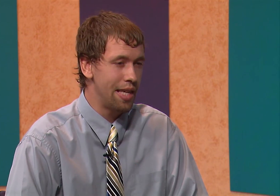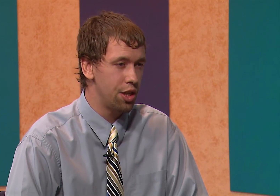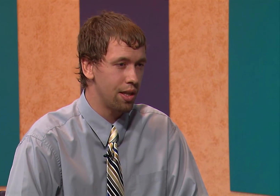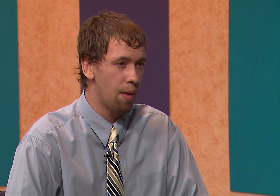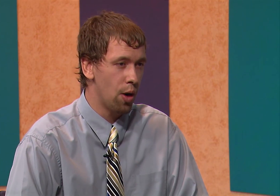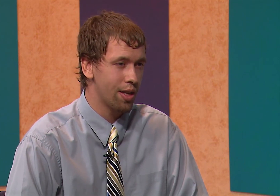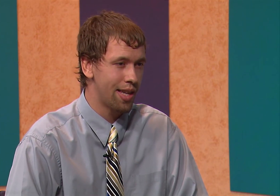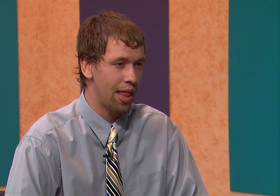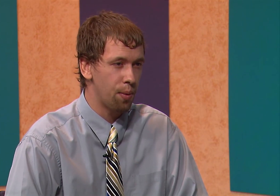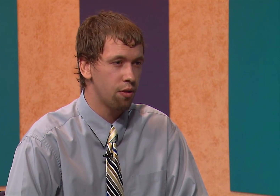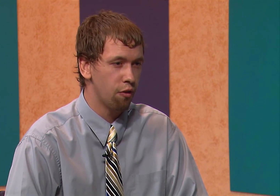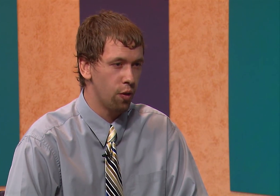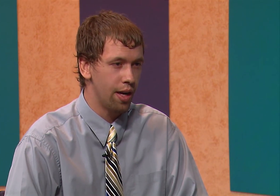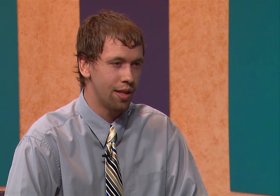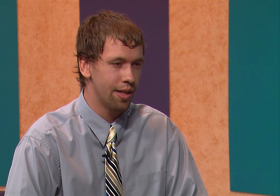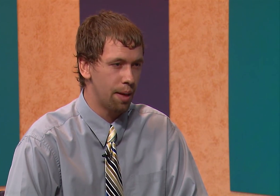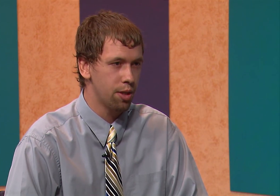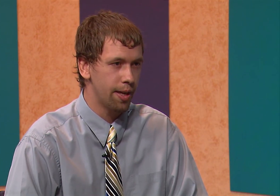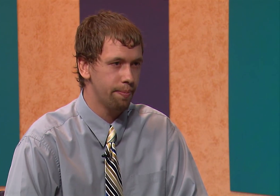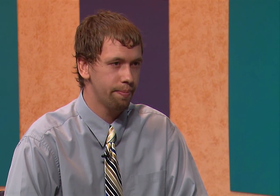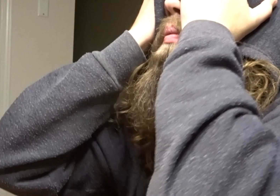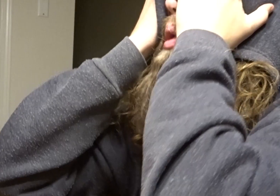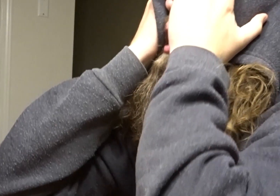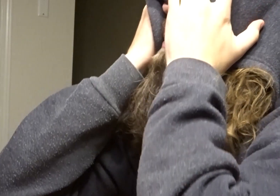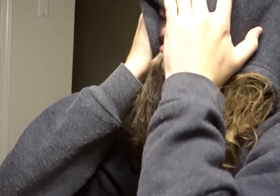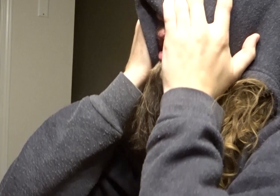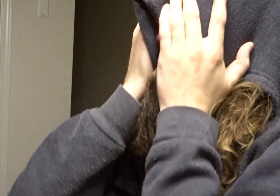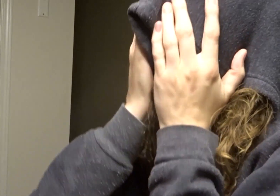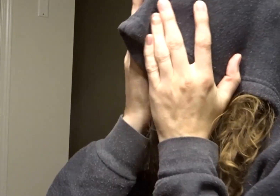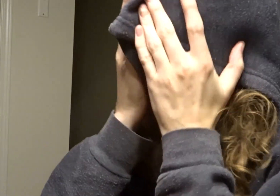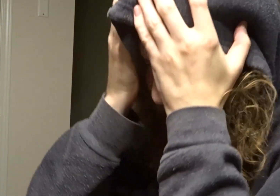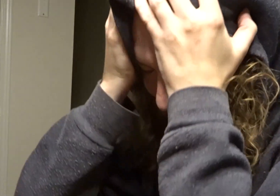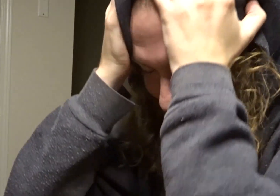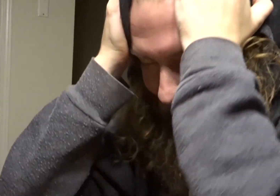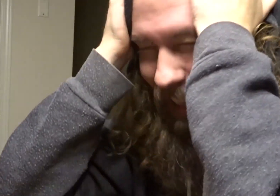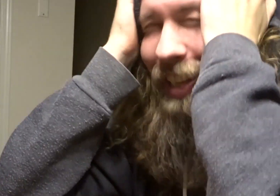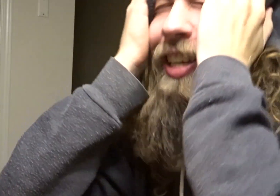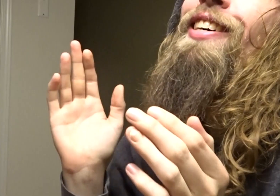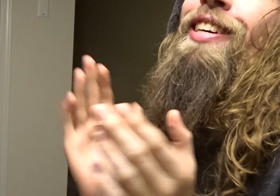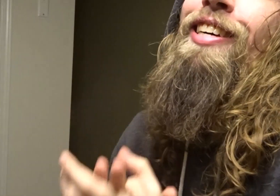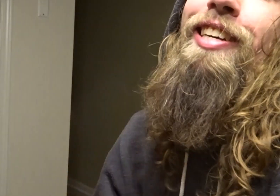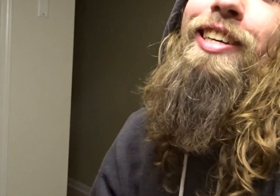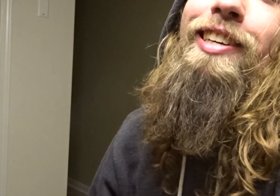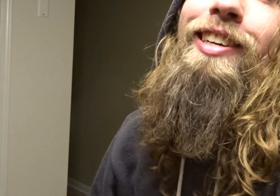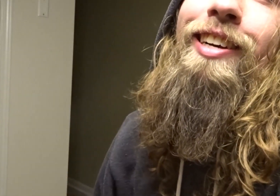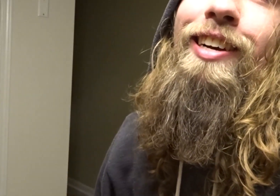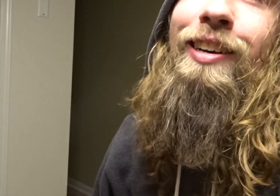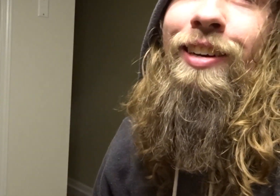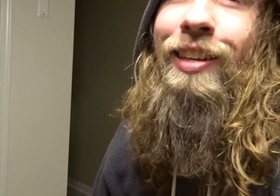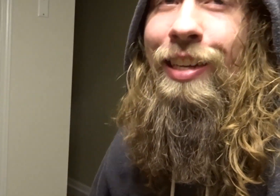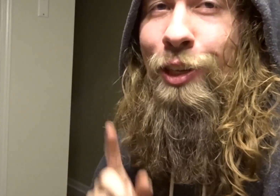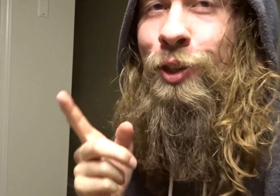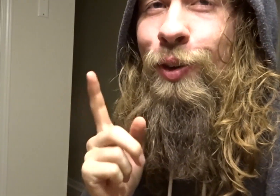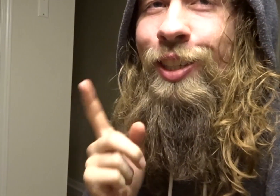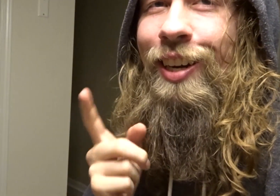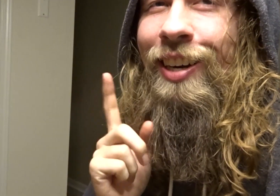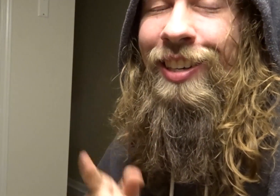teaching American Sign Language for free on Snapchat. Oh, bro. He's a jokester.